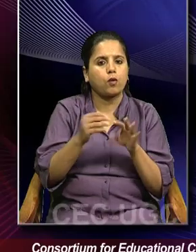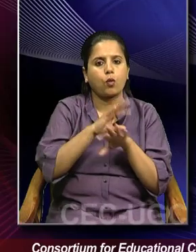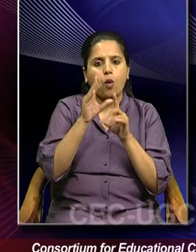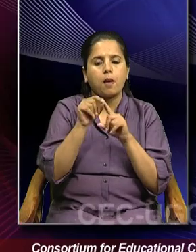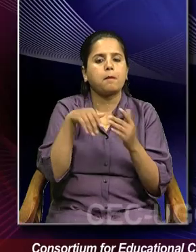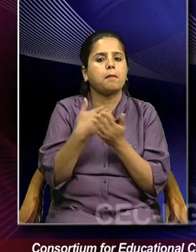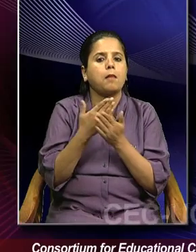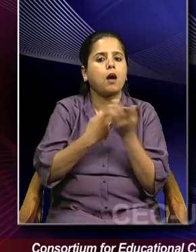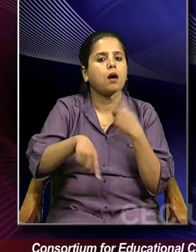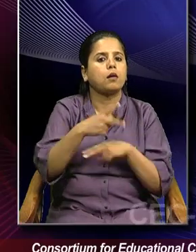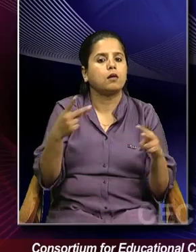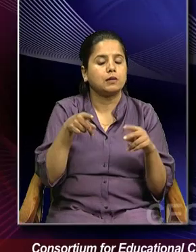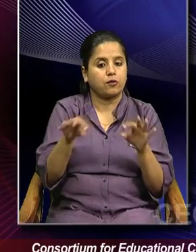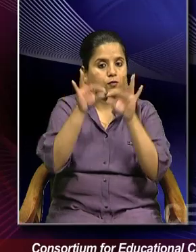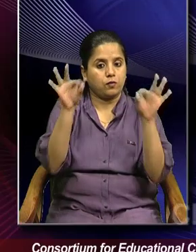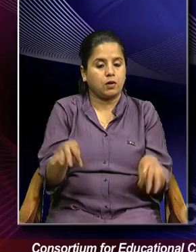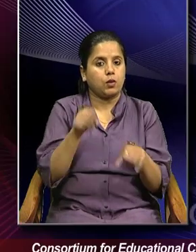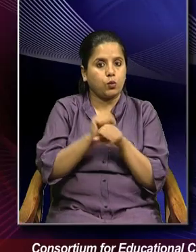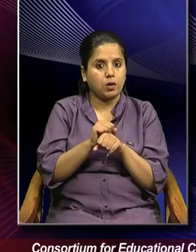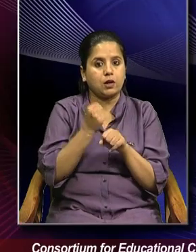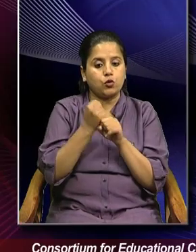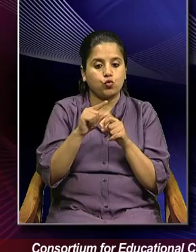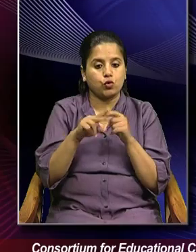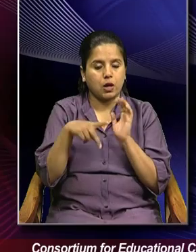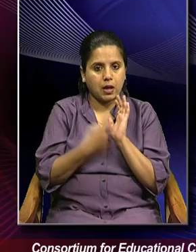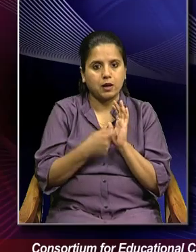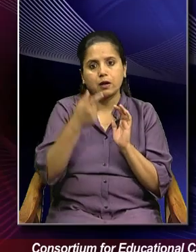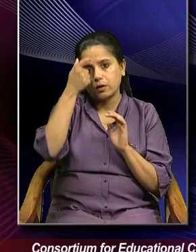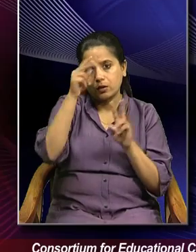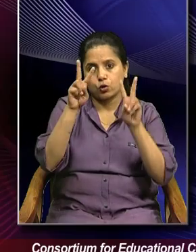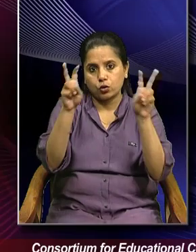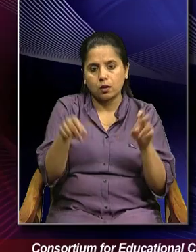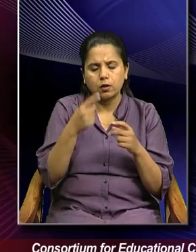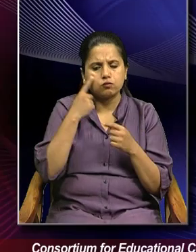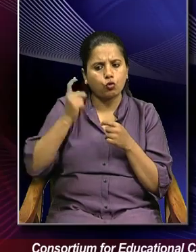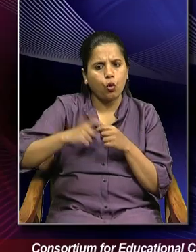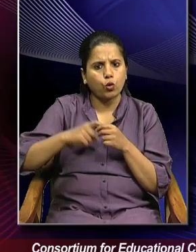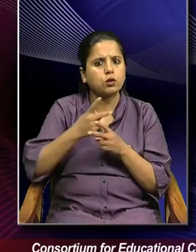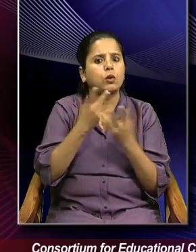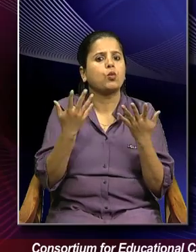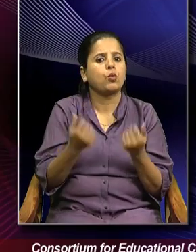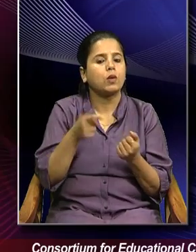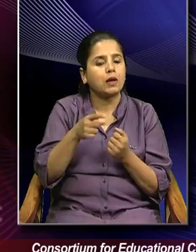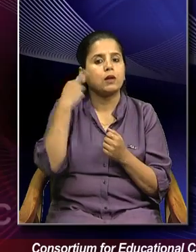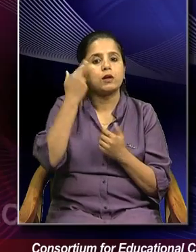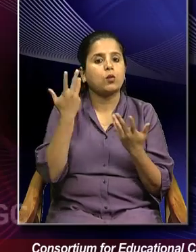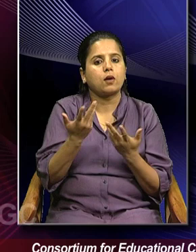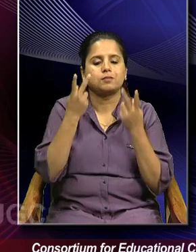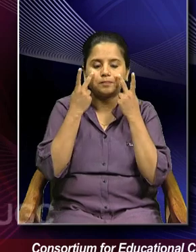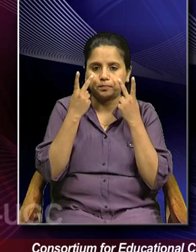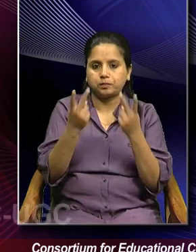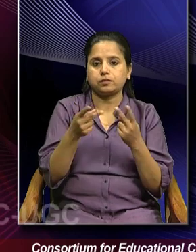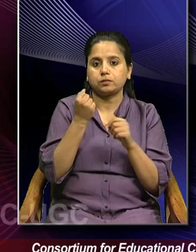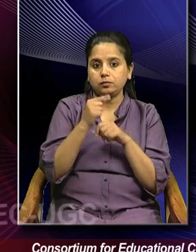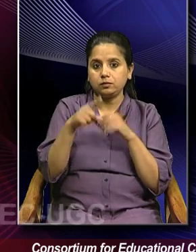participants. In this framework, gender issues demand interrogation. So this is why looking at